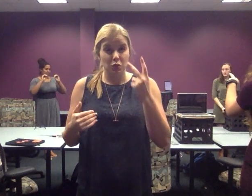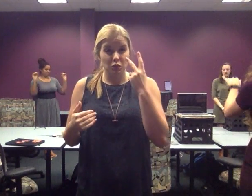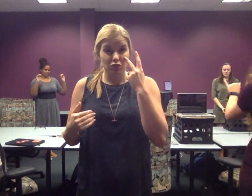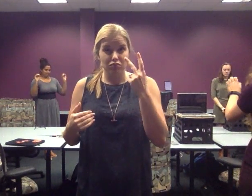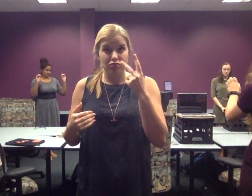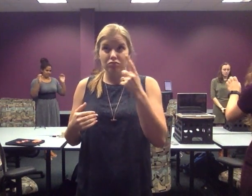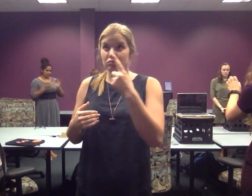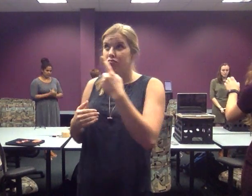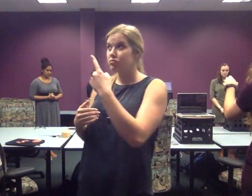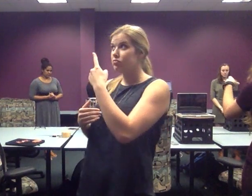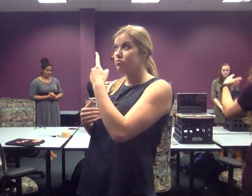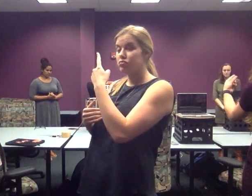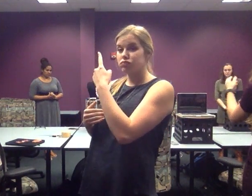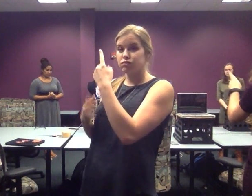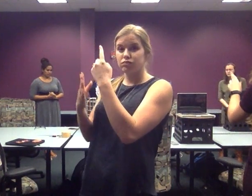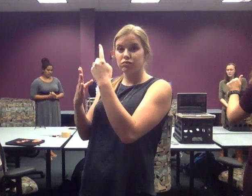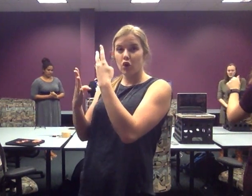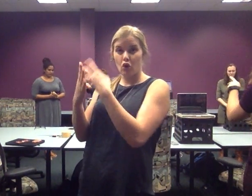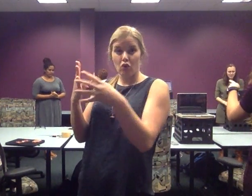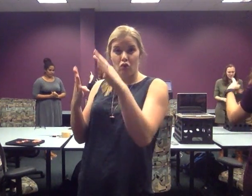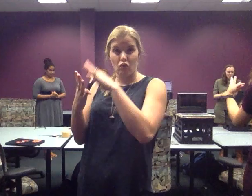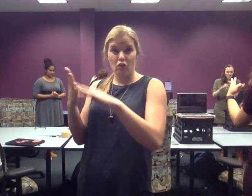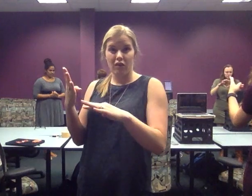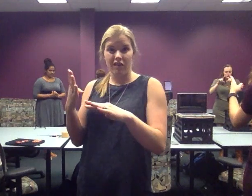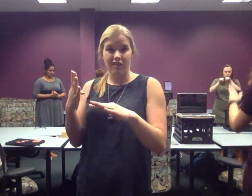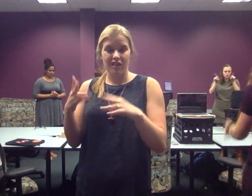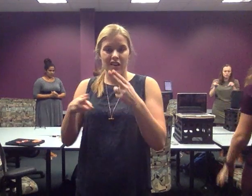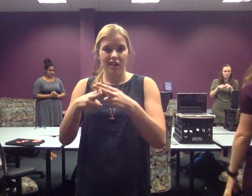What's this graph divided into? Well,